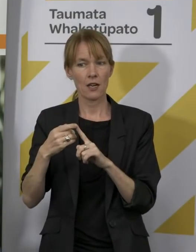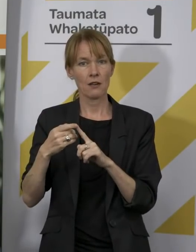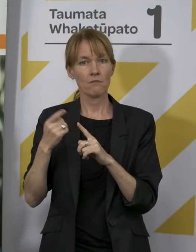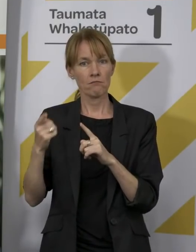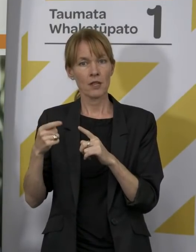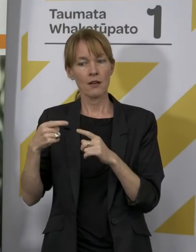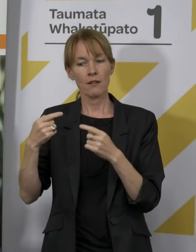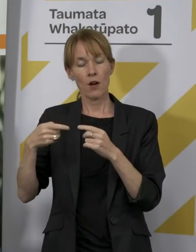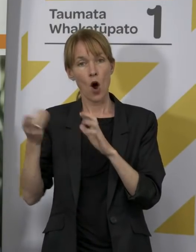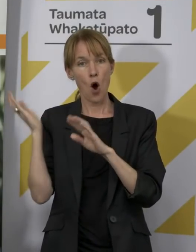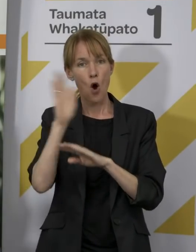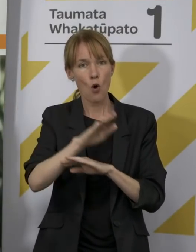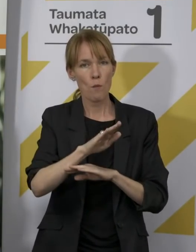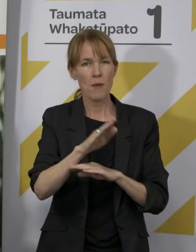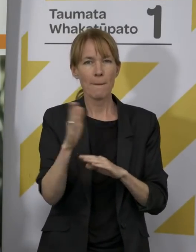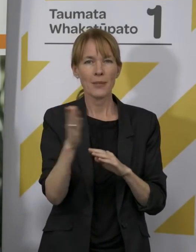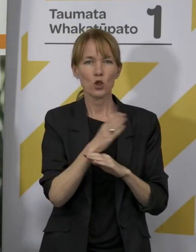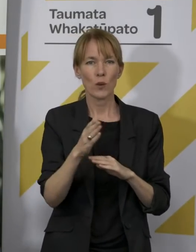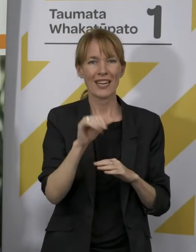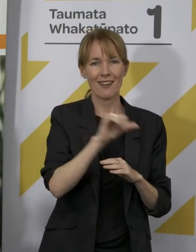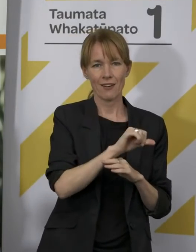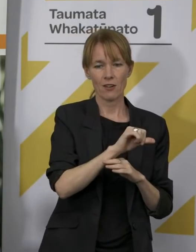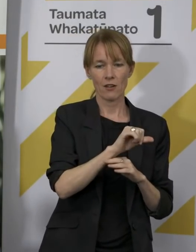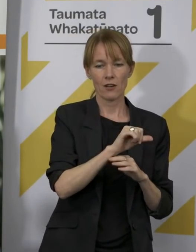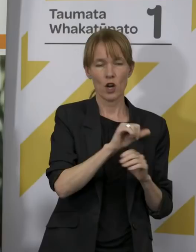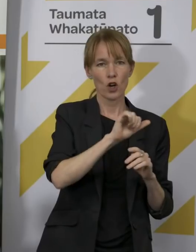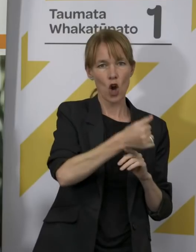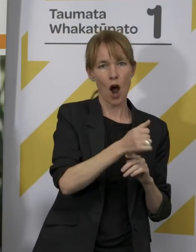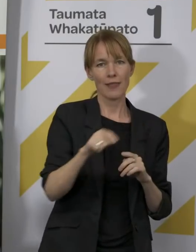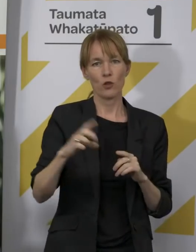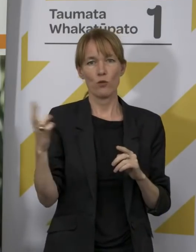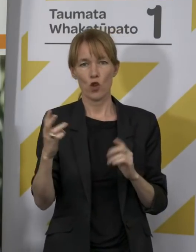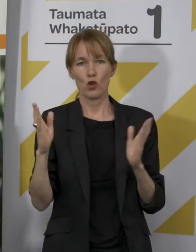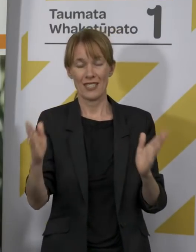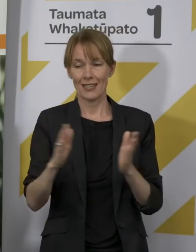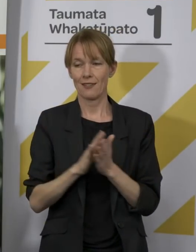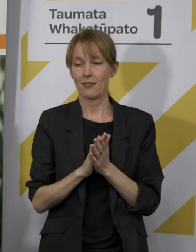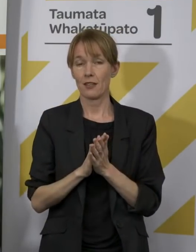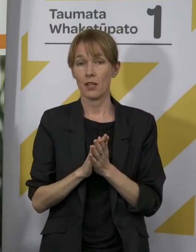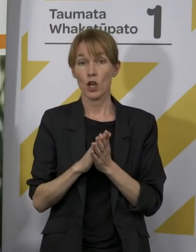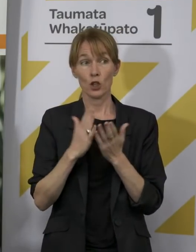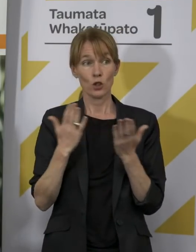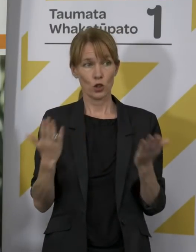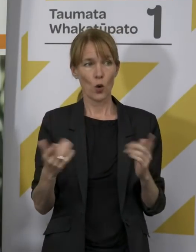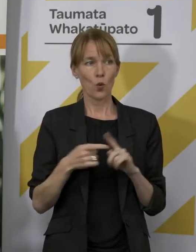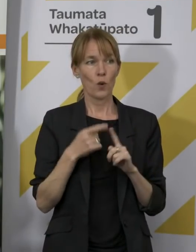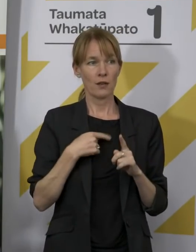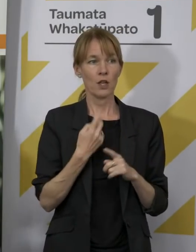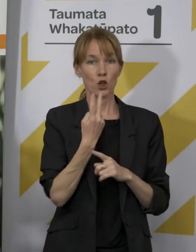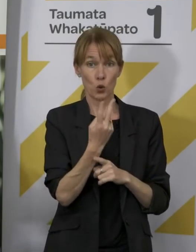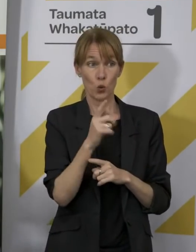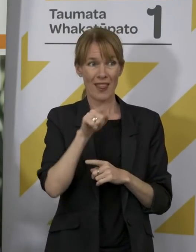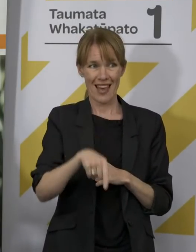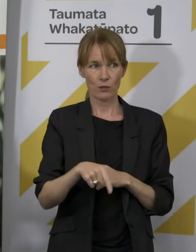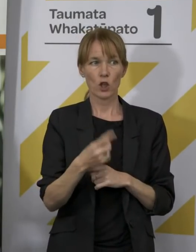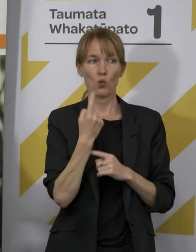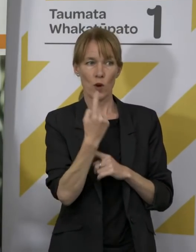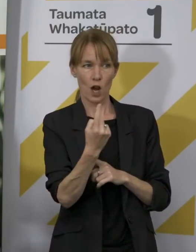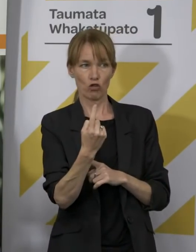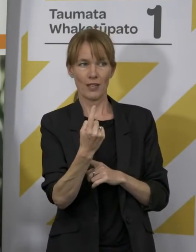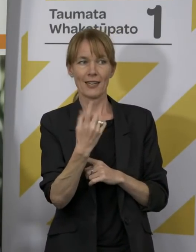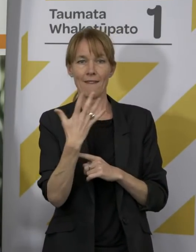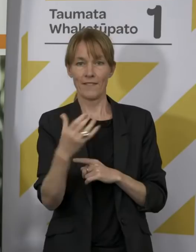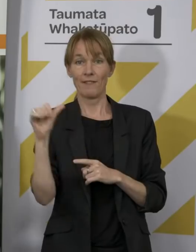we had identified there were 2,159 people in that category. I should say that does include the people who